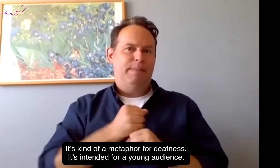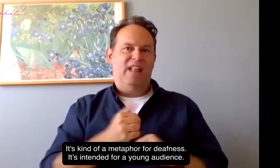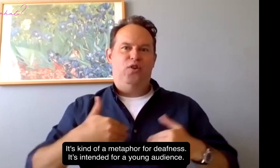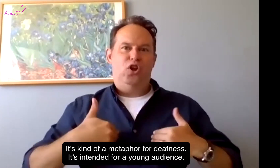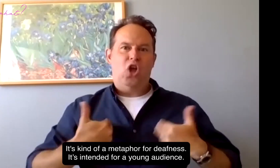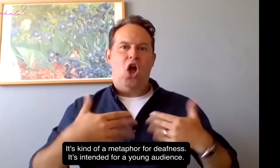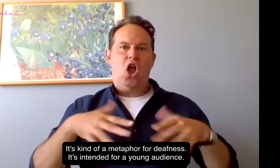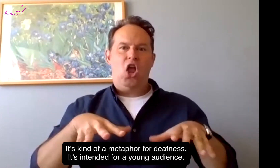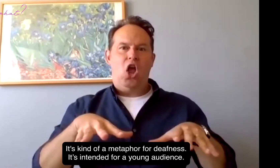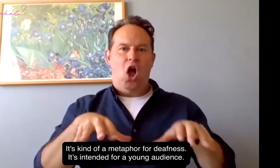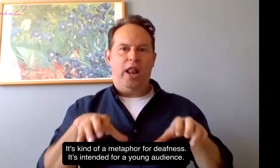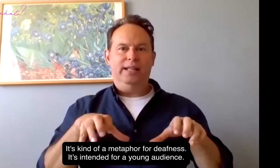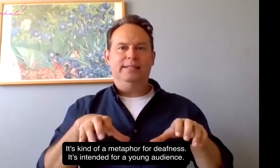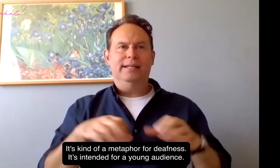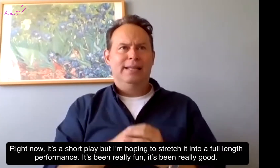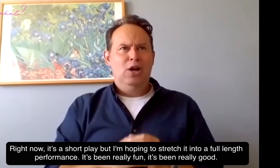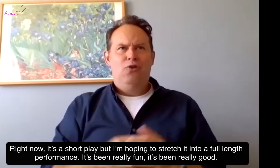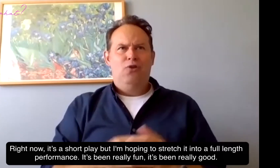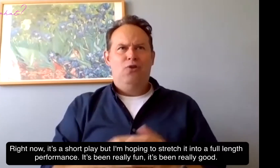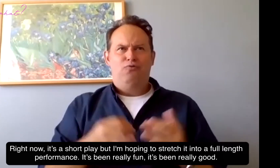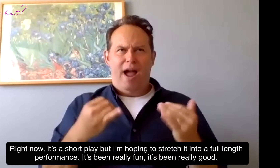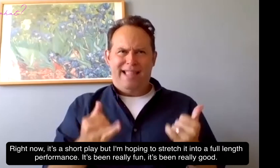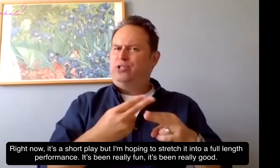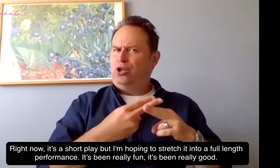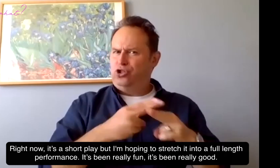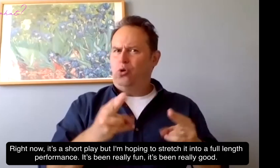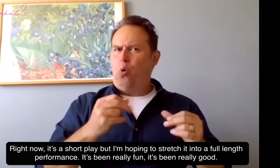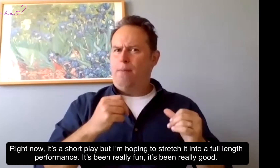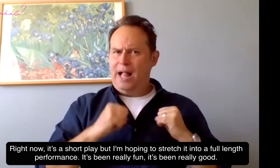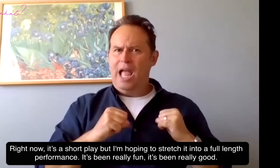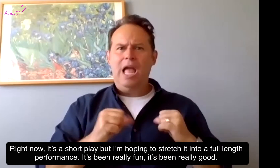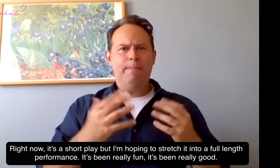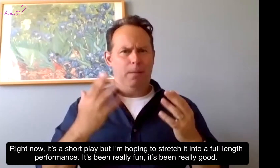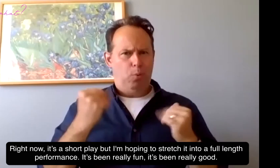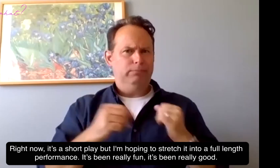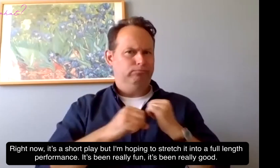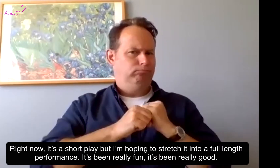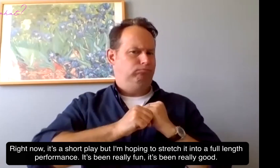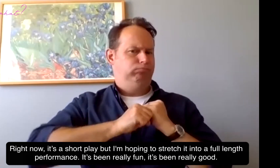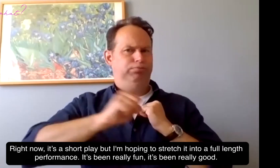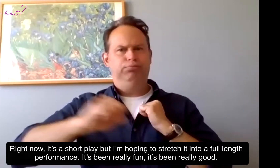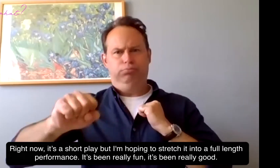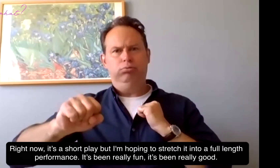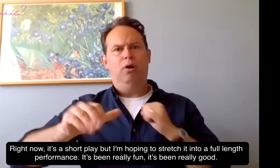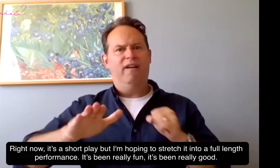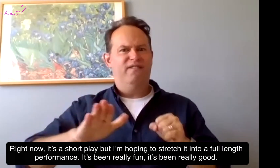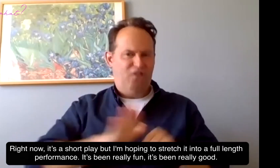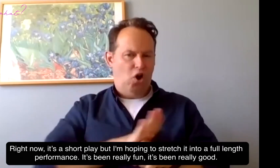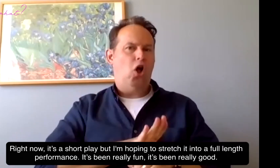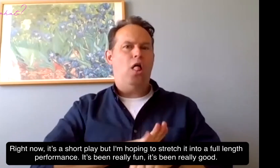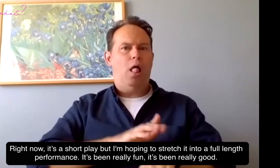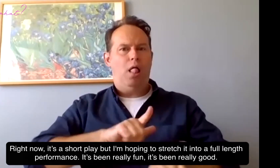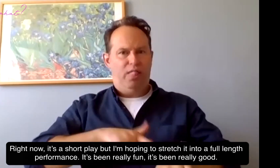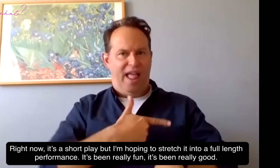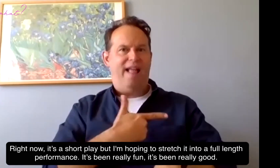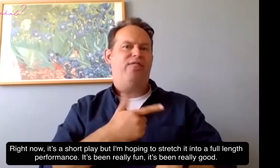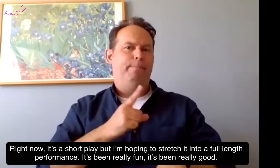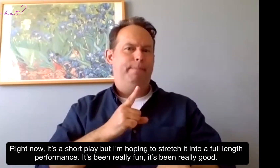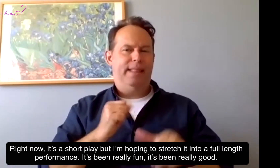It's kind of a metaphor for deafness, and it's intended for a young audience. Right now, it's a short play, but I'm hoping to stretch it into a